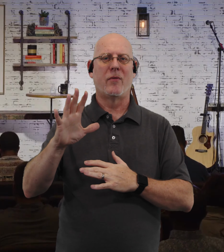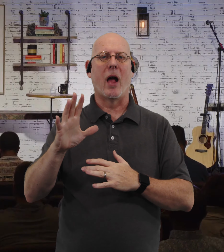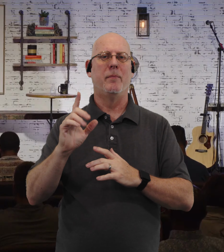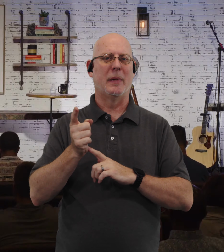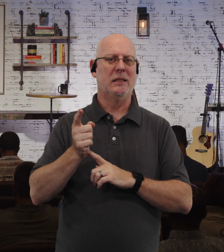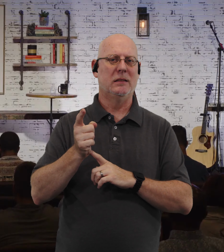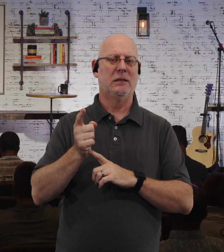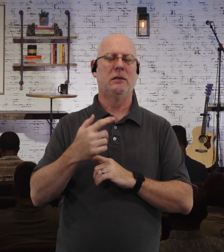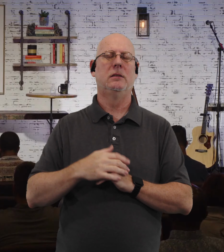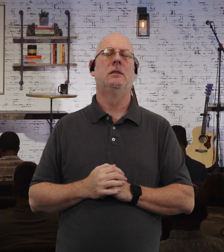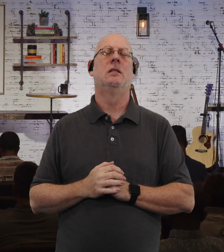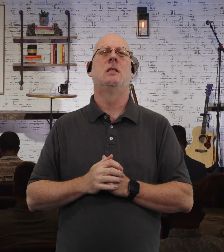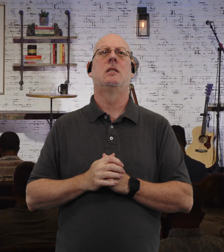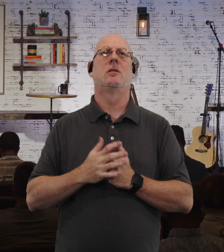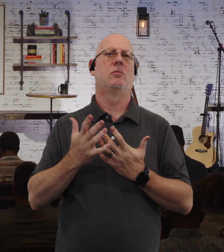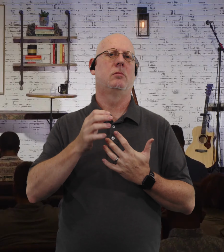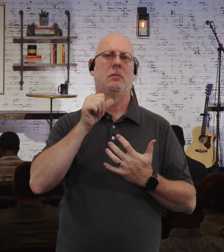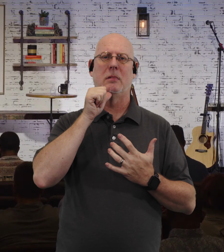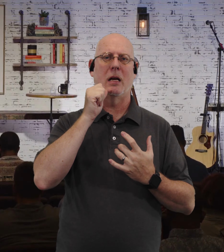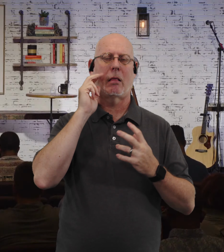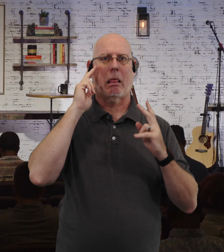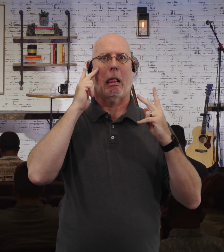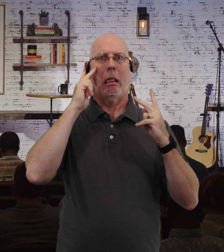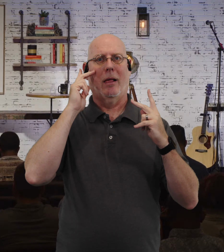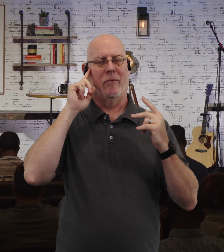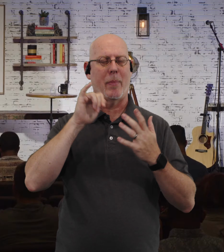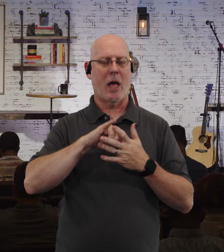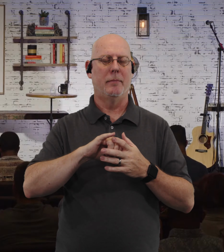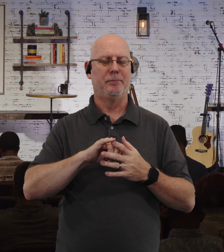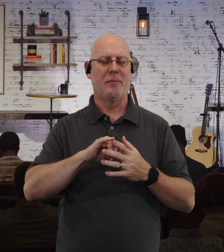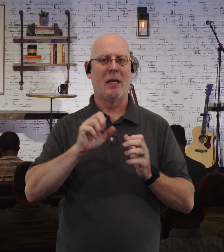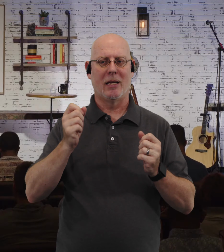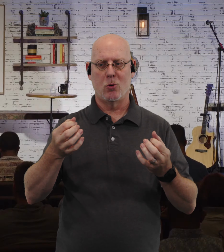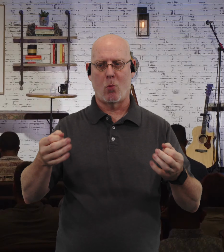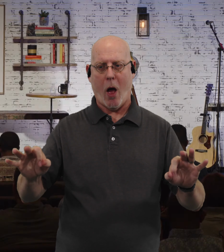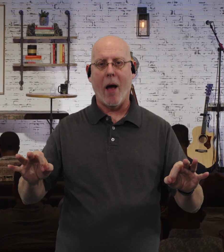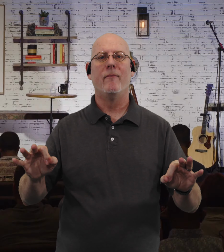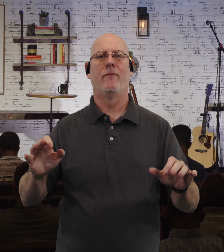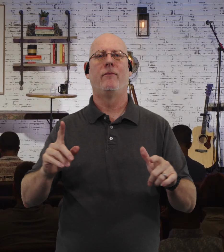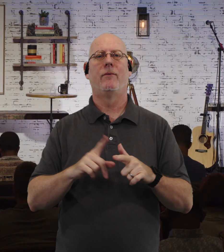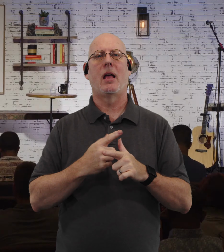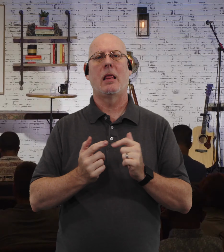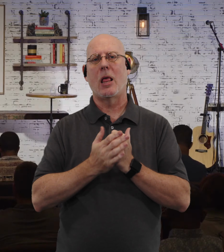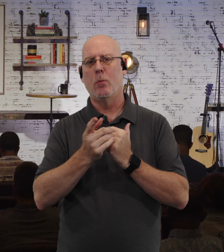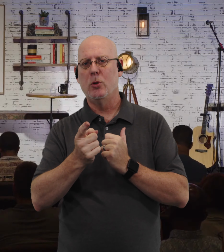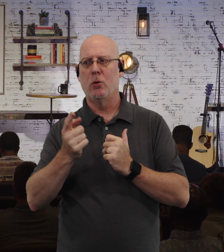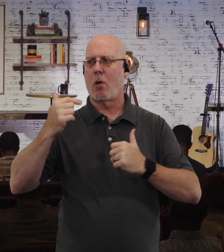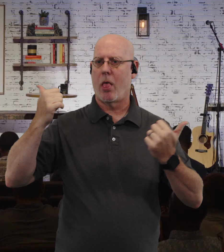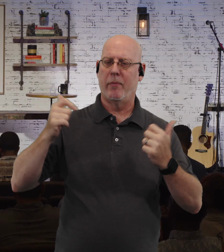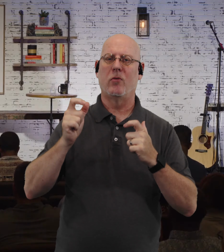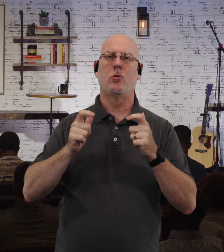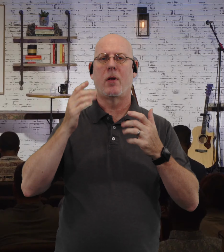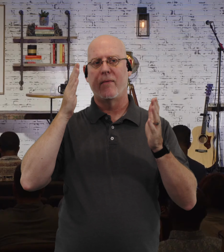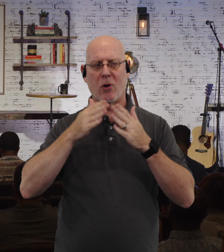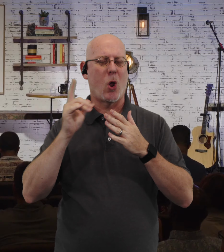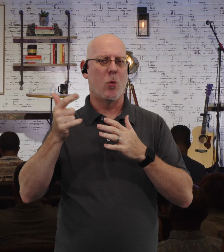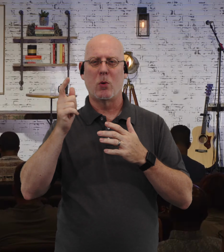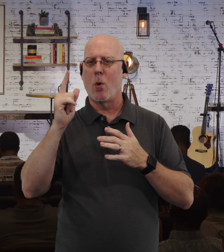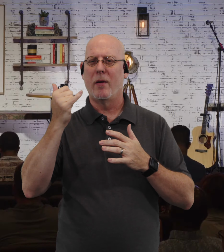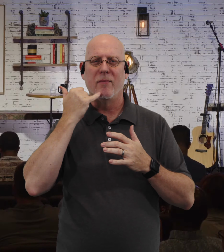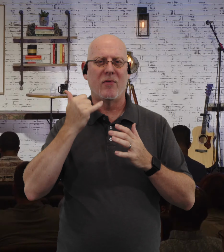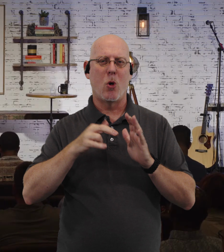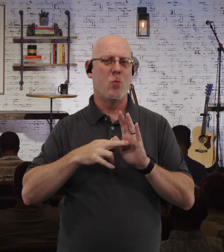or so. And so if you're not too freaked out by that, you could do that, and it would help you and those around you to be able to focus, because there's